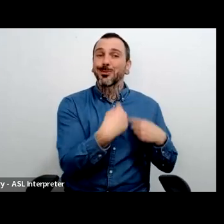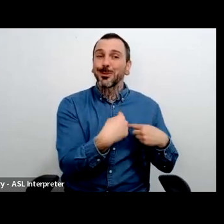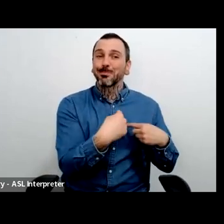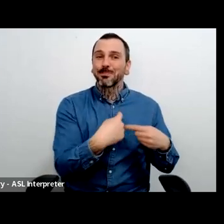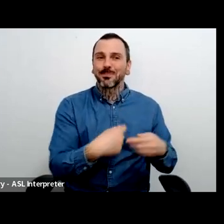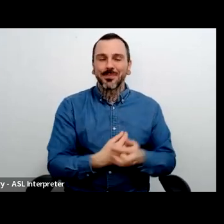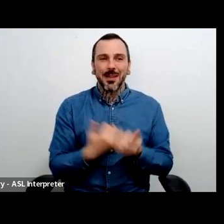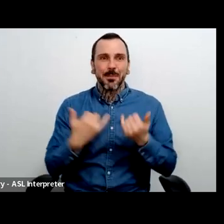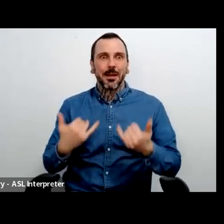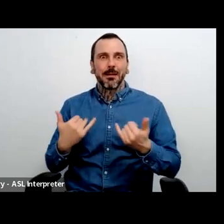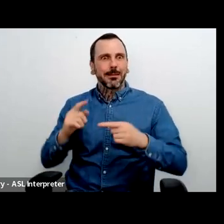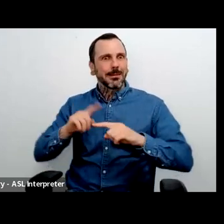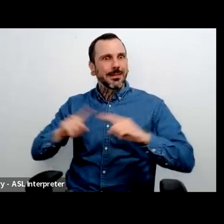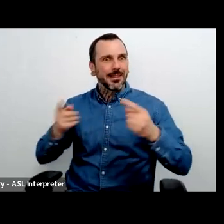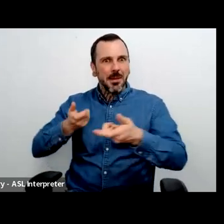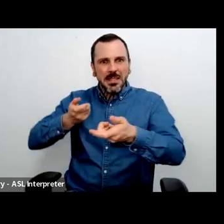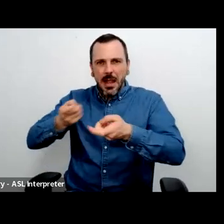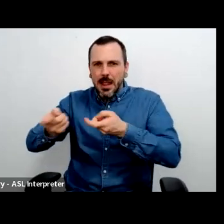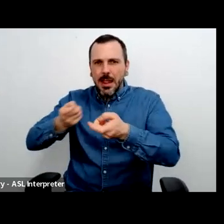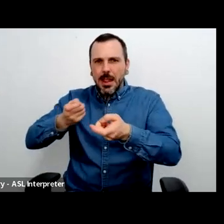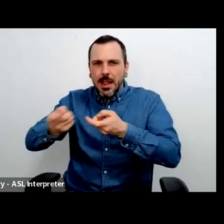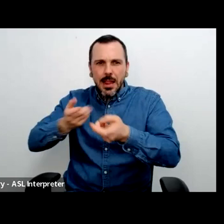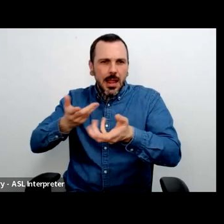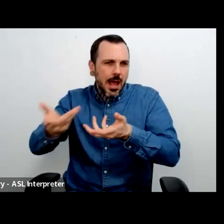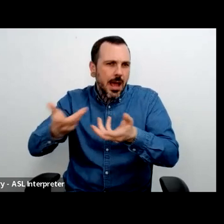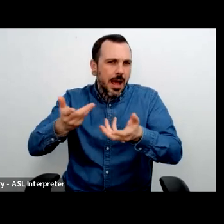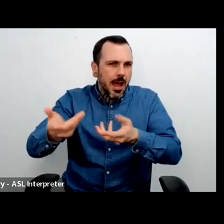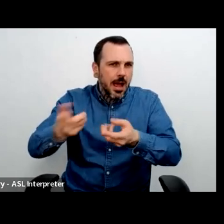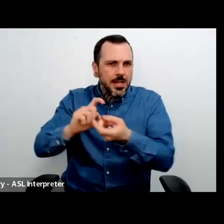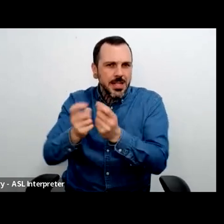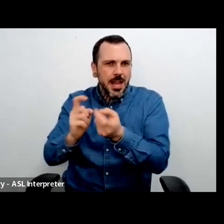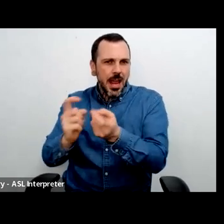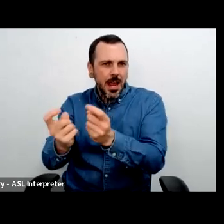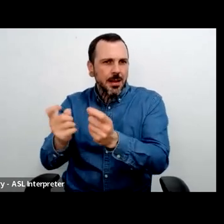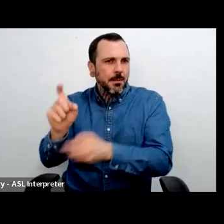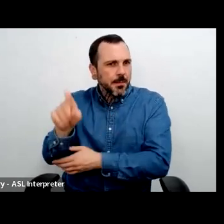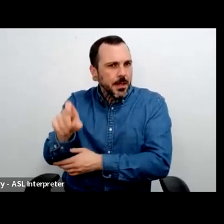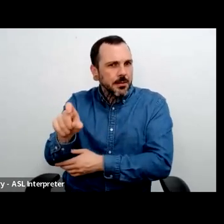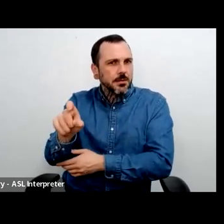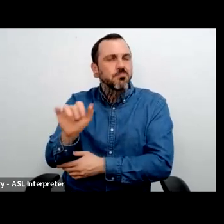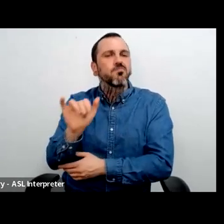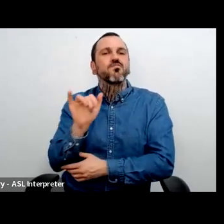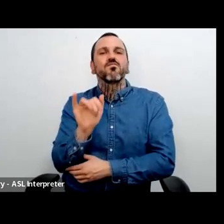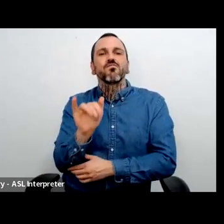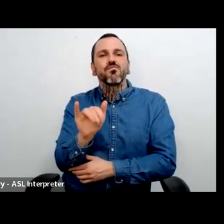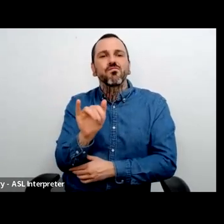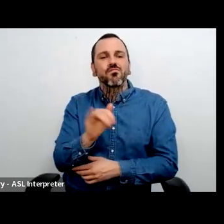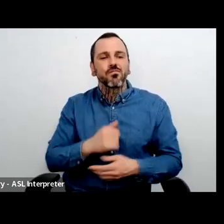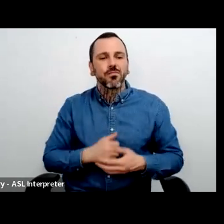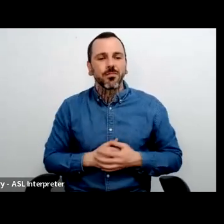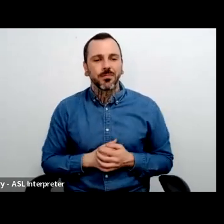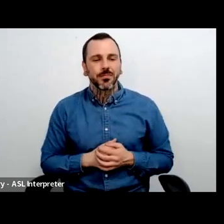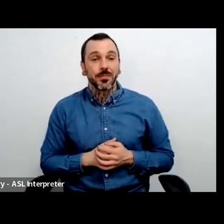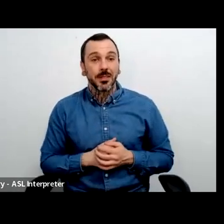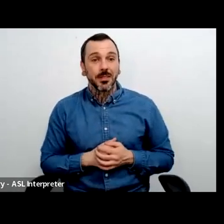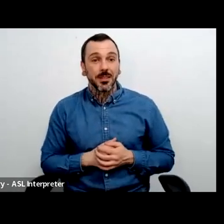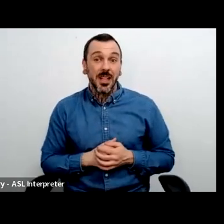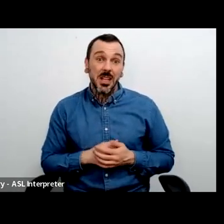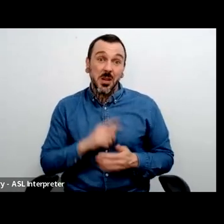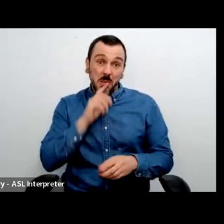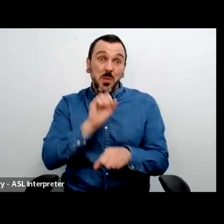organic process, which goes to a little bit to what Gideon was saying about figuring out how to talk to the audience, to listen to